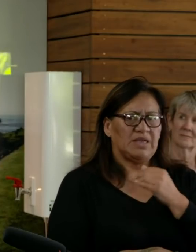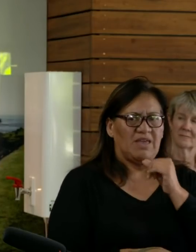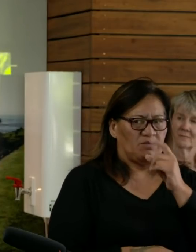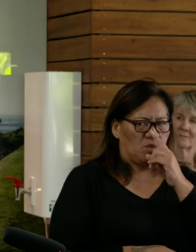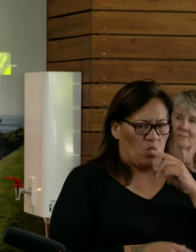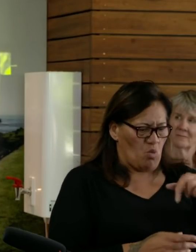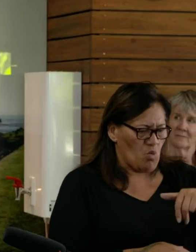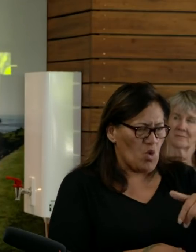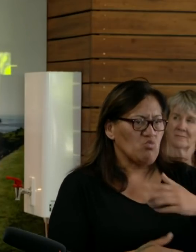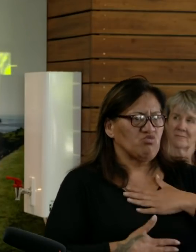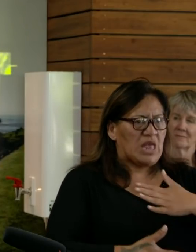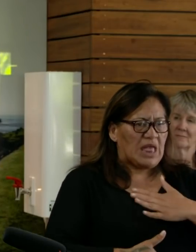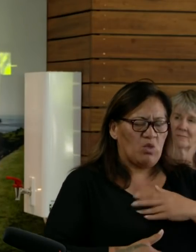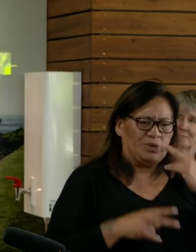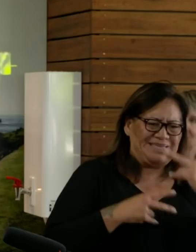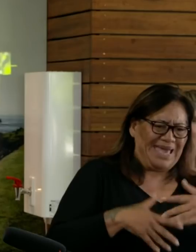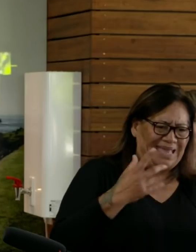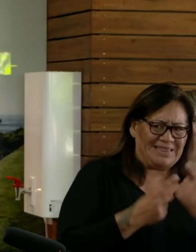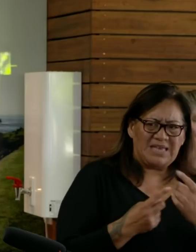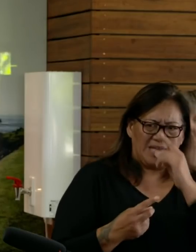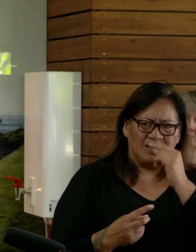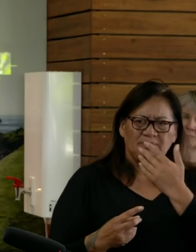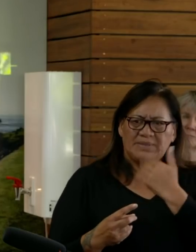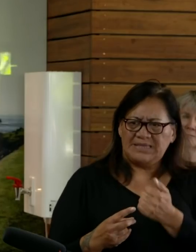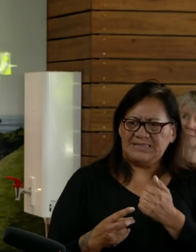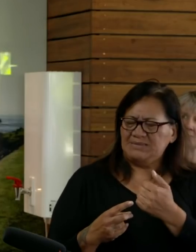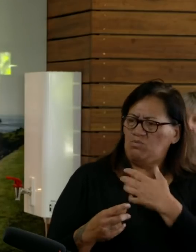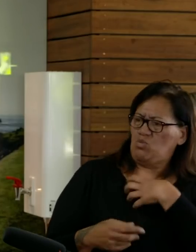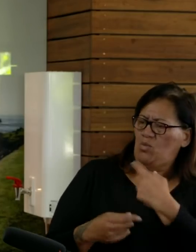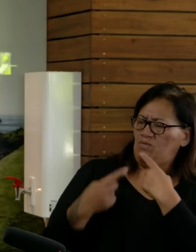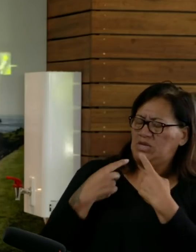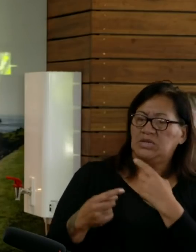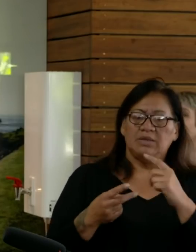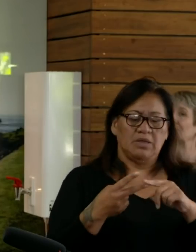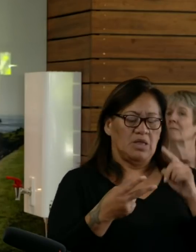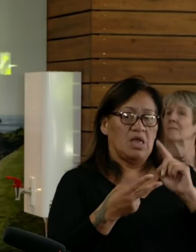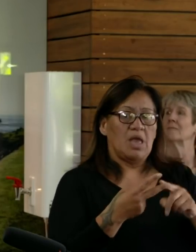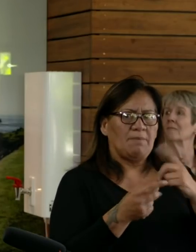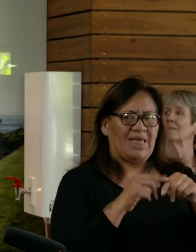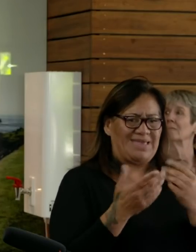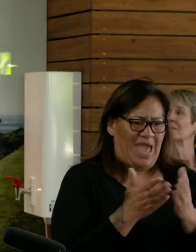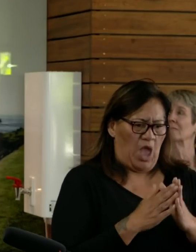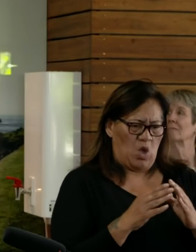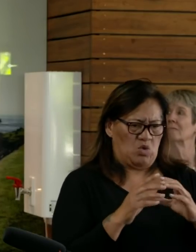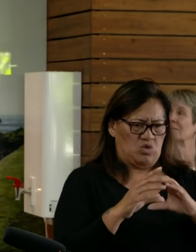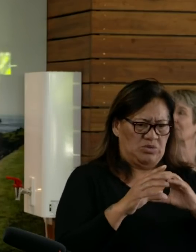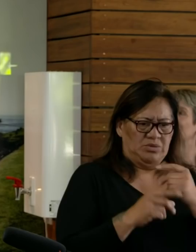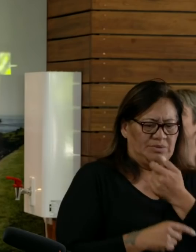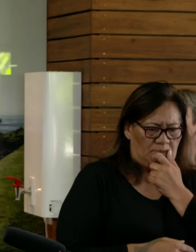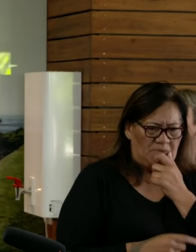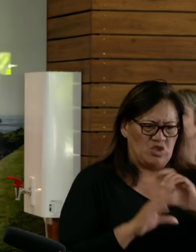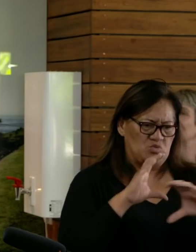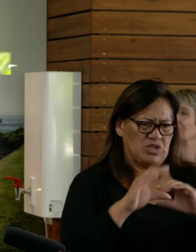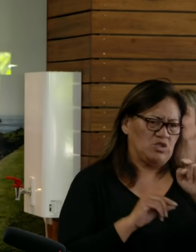walk or breathe or see anything. So if you could shed any light on that, and also how you managed to communicate with them all while they were on the